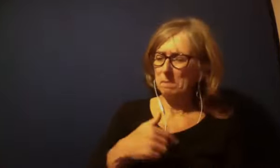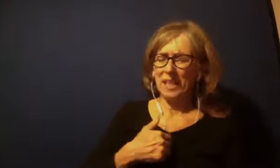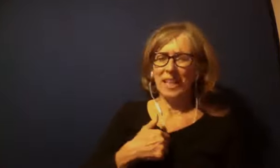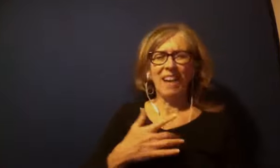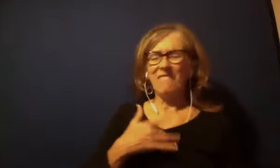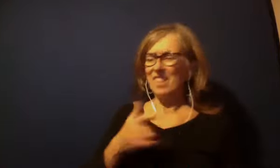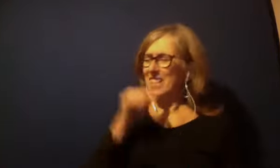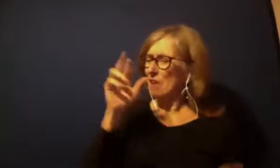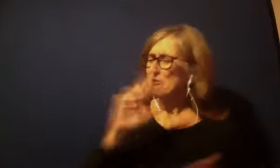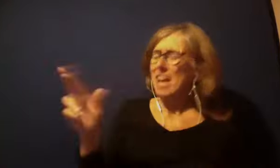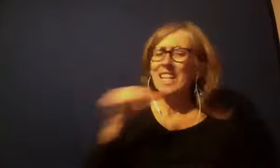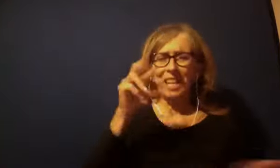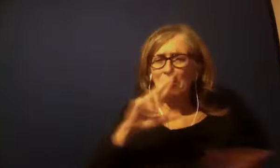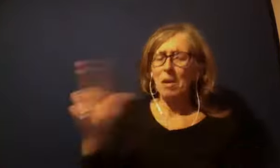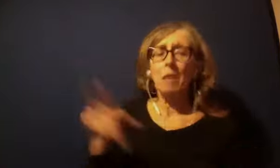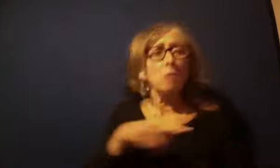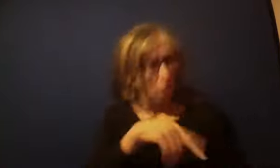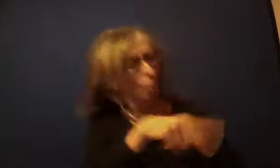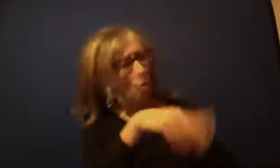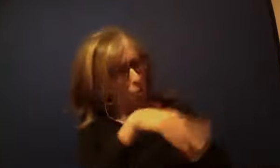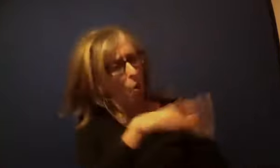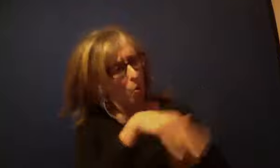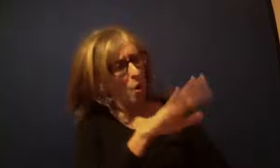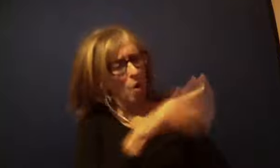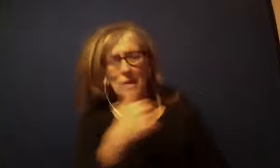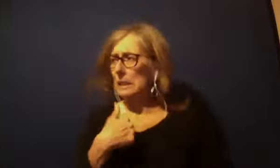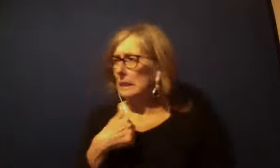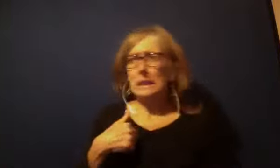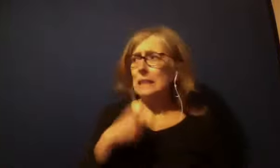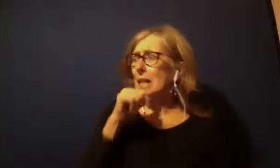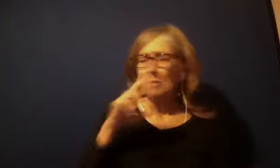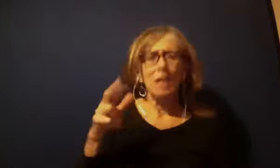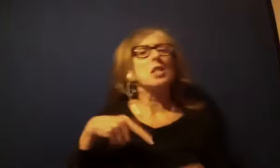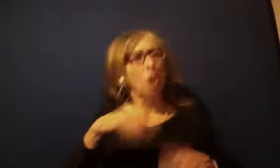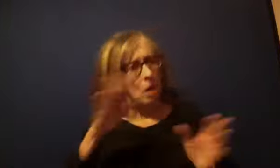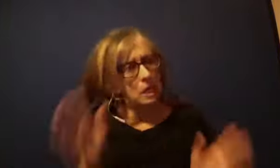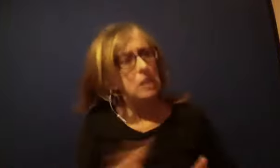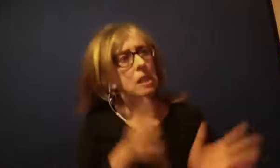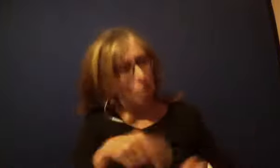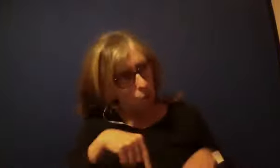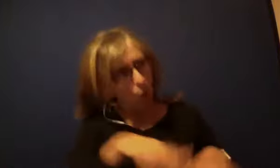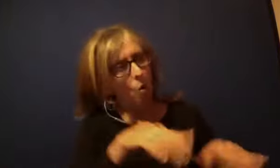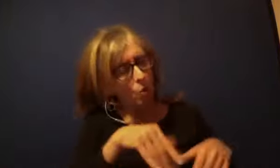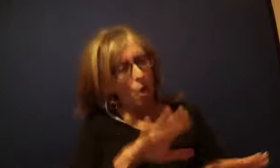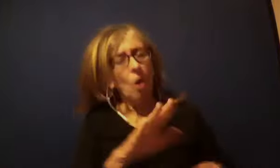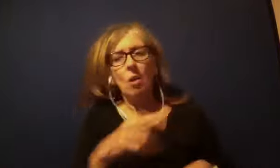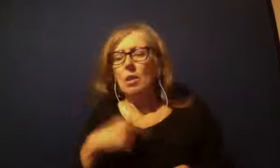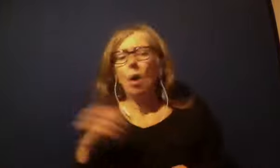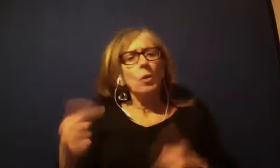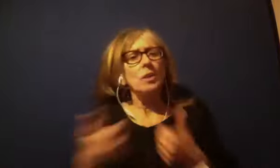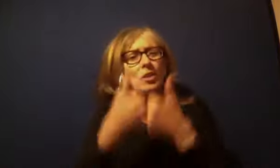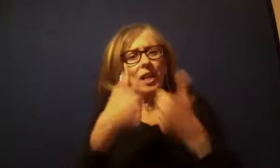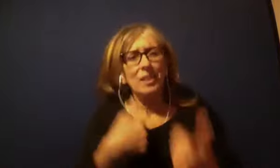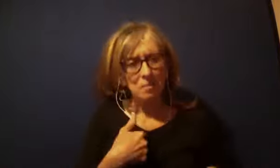can handle at that time, which is the beauty of this agreement, that I'm always challenged